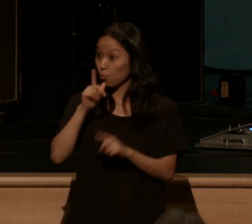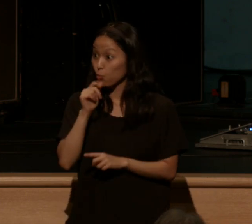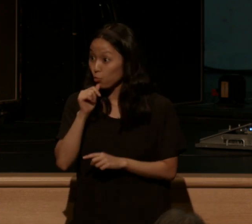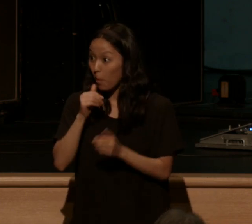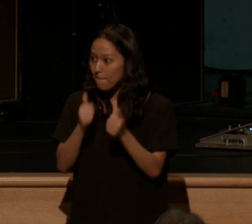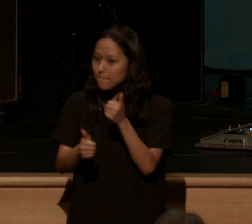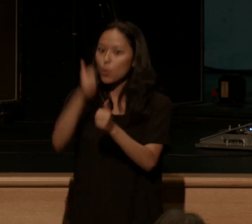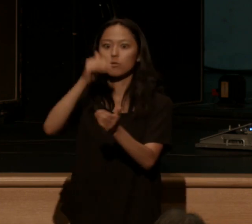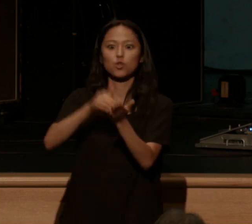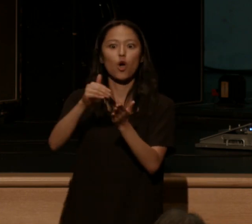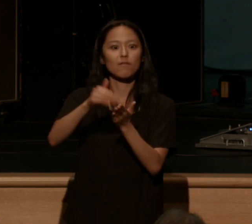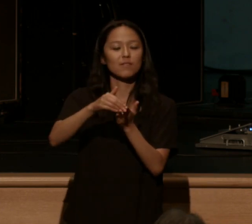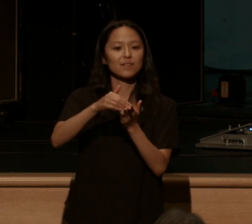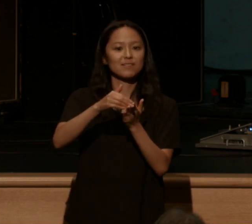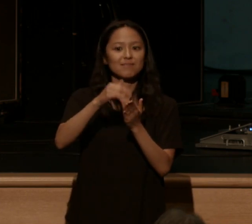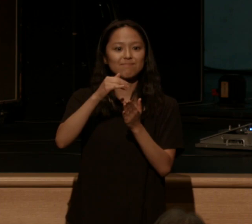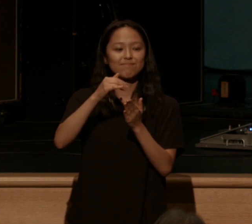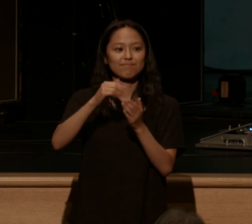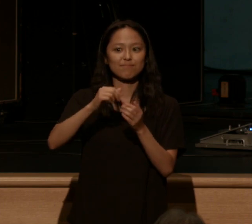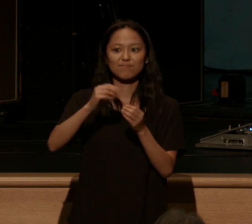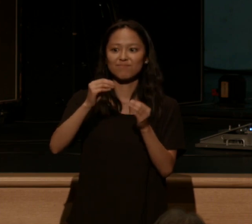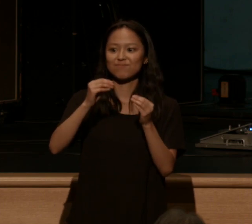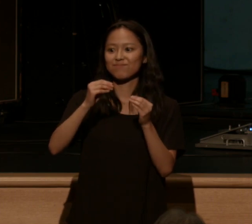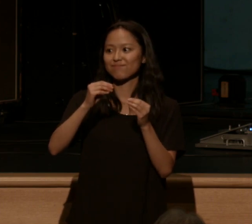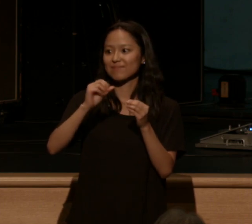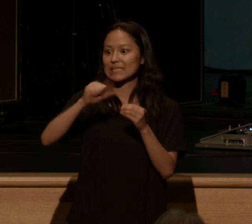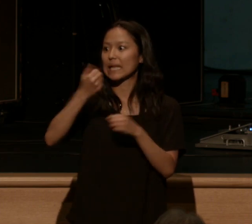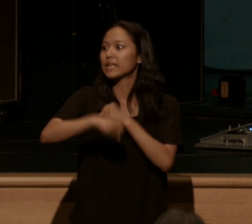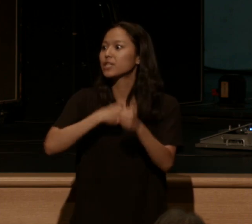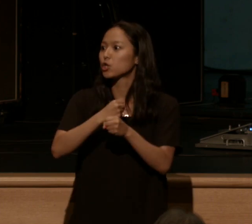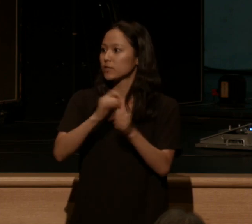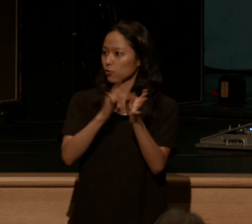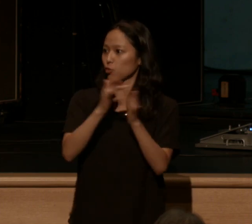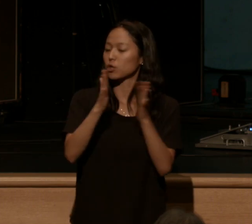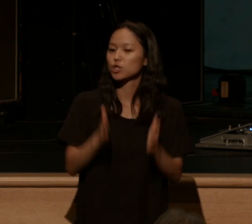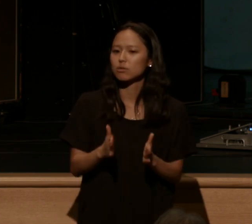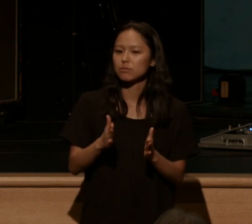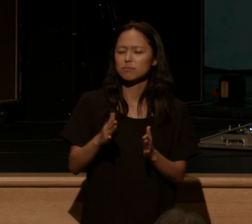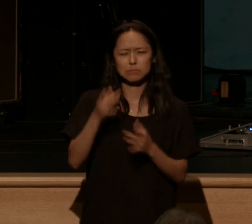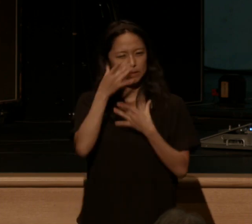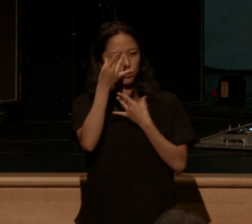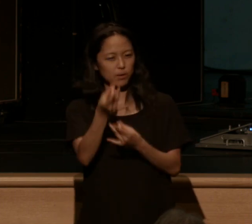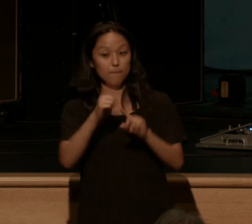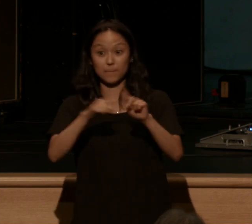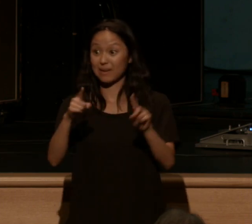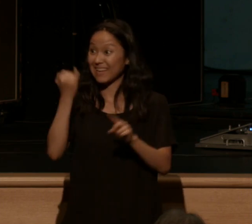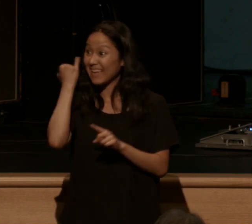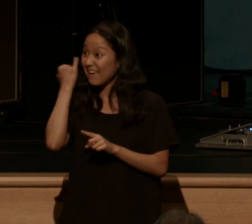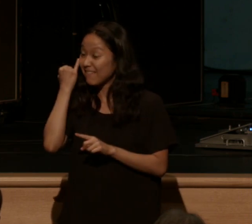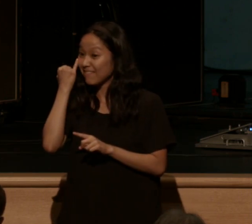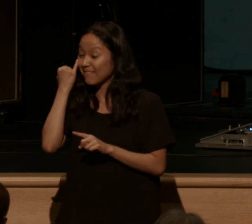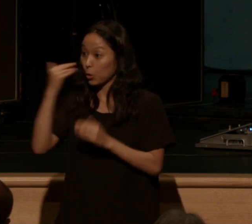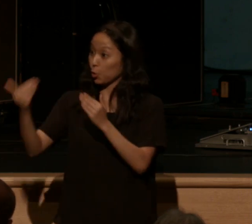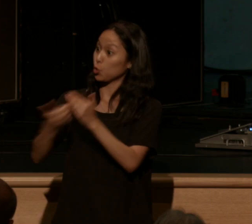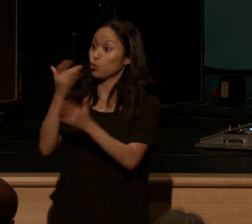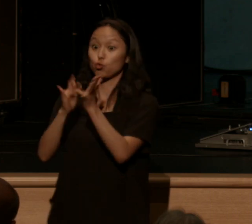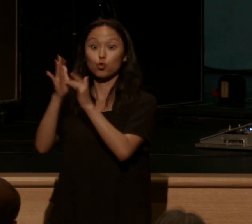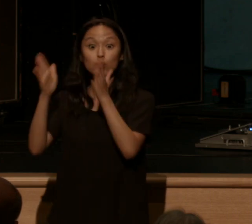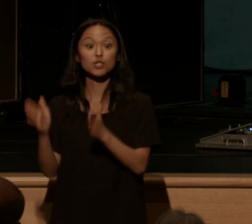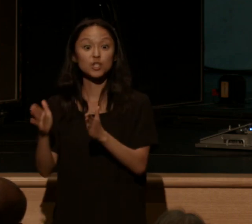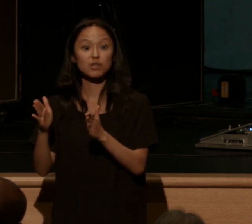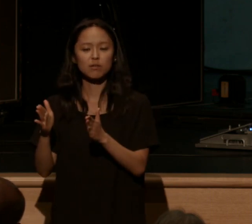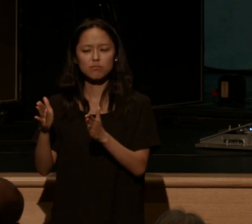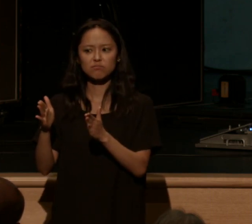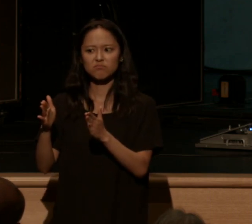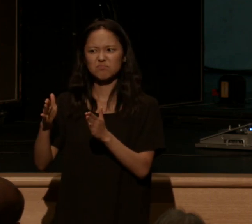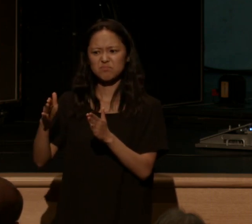given with people who are more than 10 years in the faith. Isn't that interesting? I don't know enough to witness. What about the new convert? Why is the new convert,